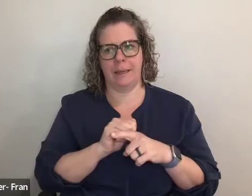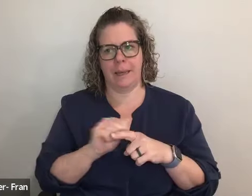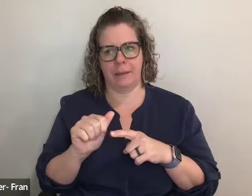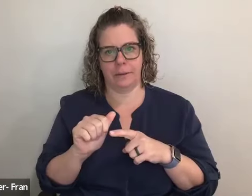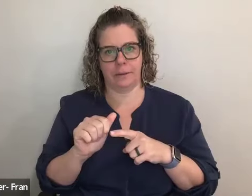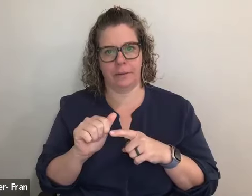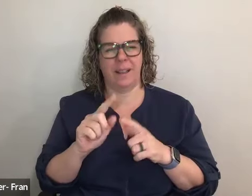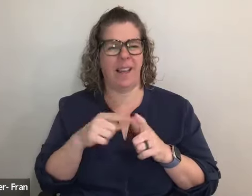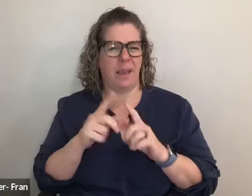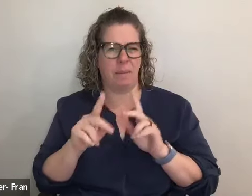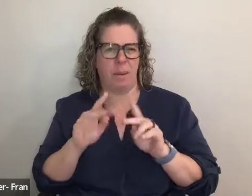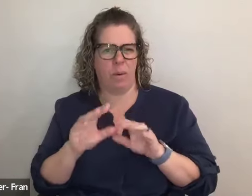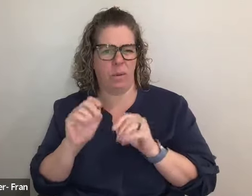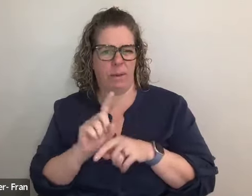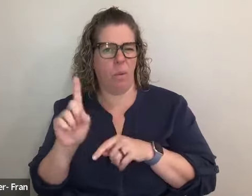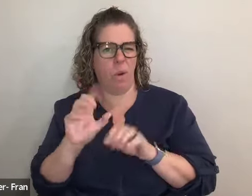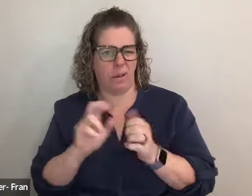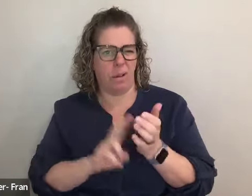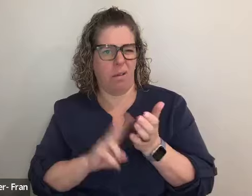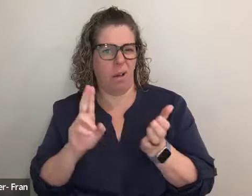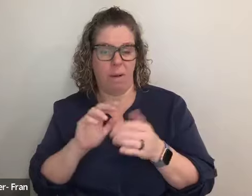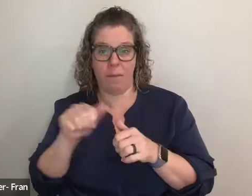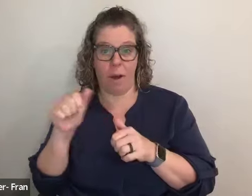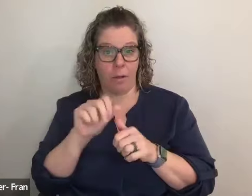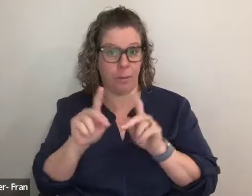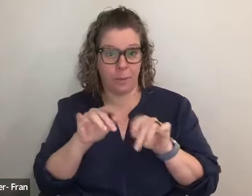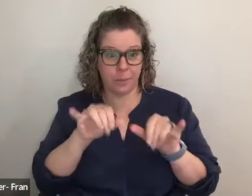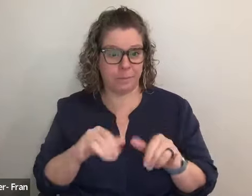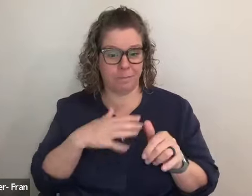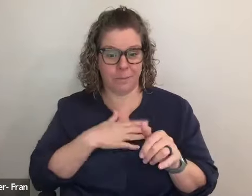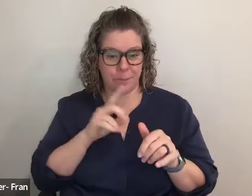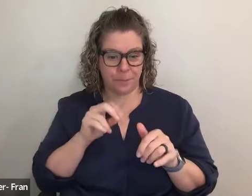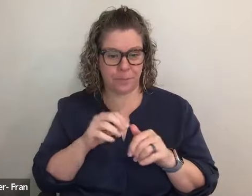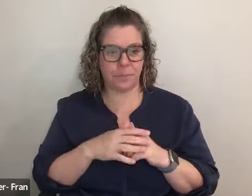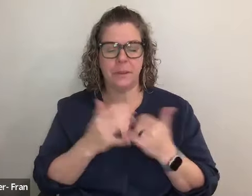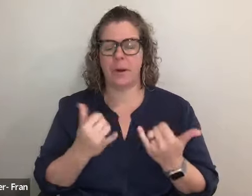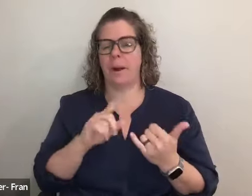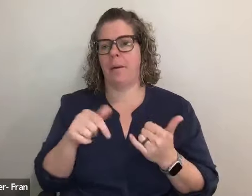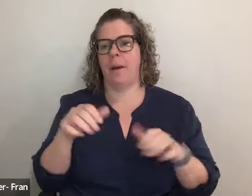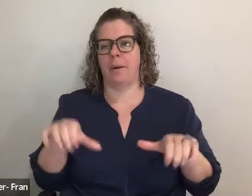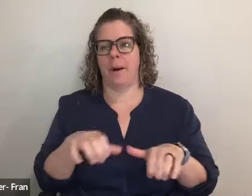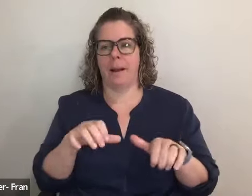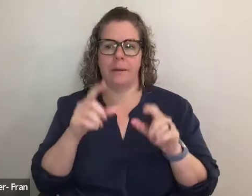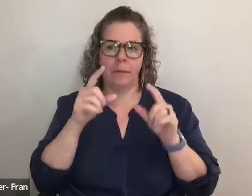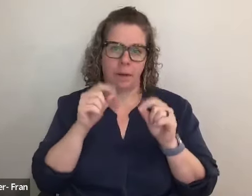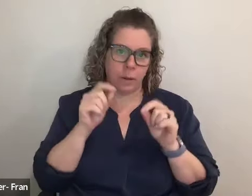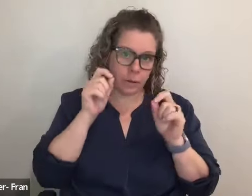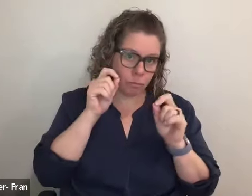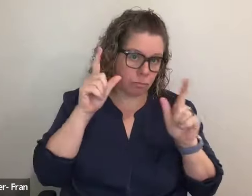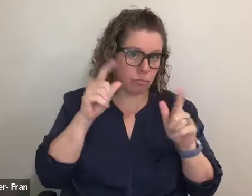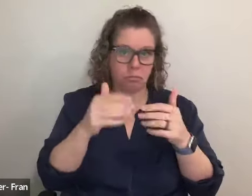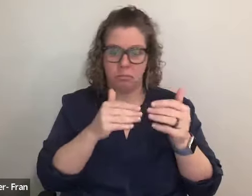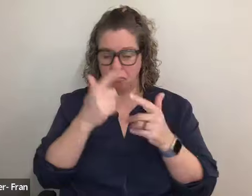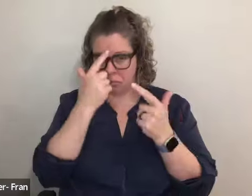if they can. So this is another activity. I invite you to close your eyes if it feels pleasant, leave them open if it